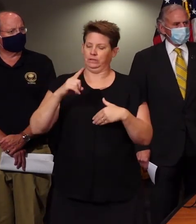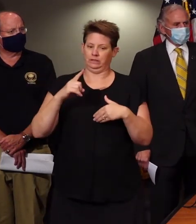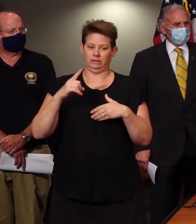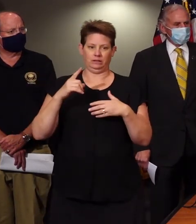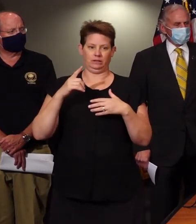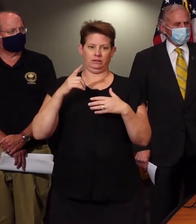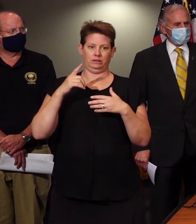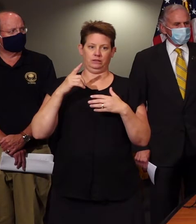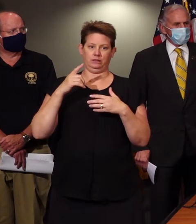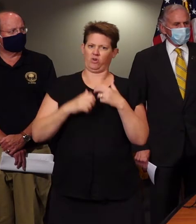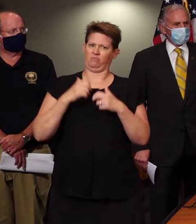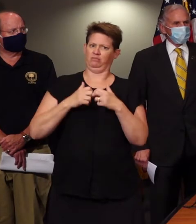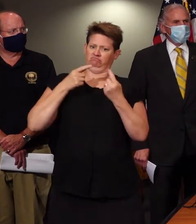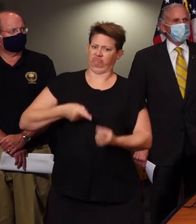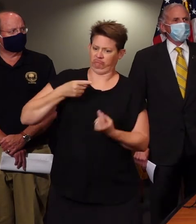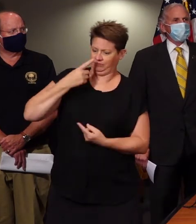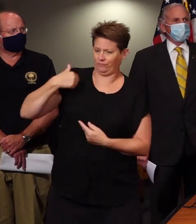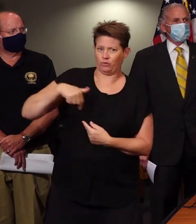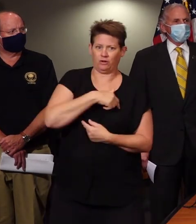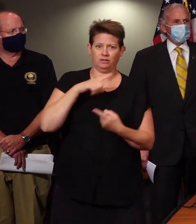conduct contact tracing for cases.